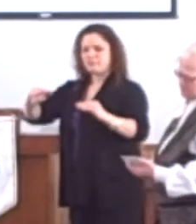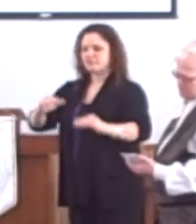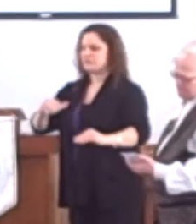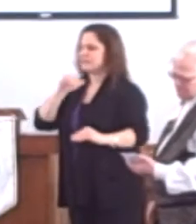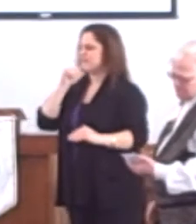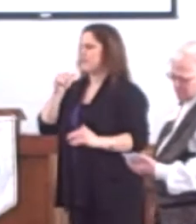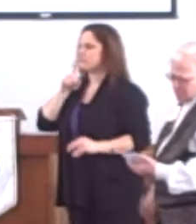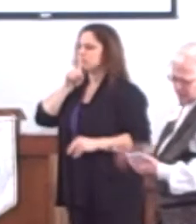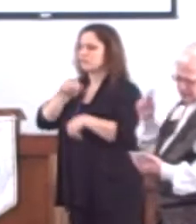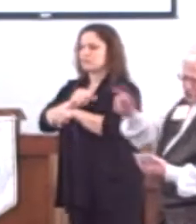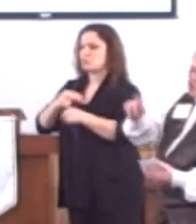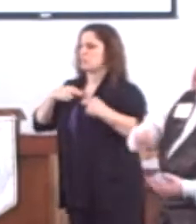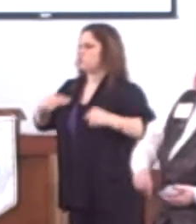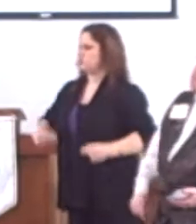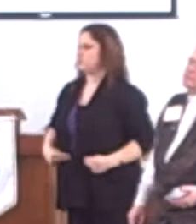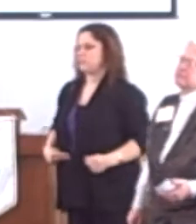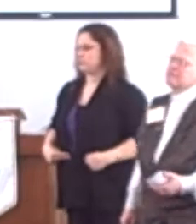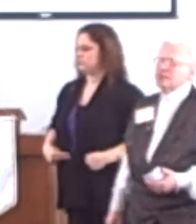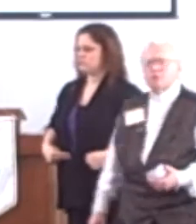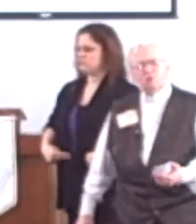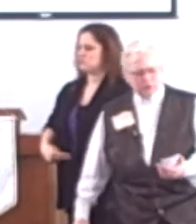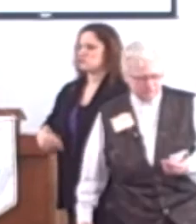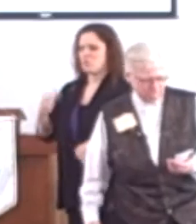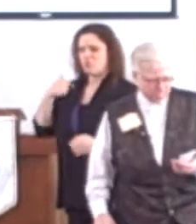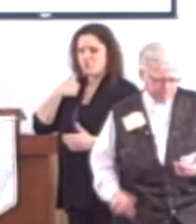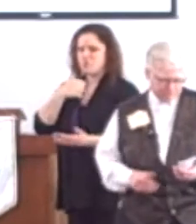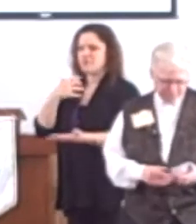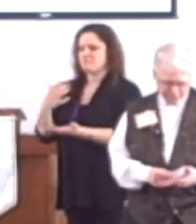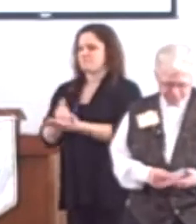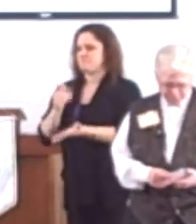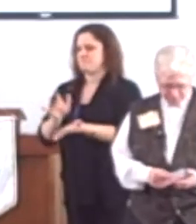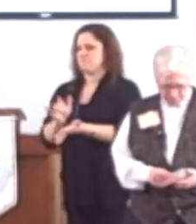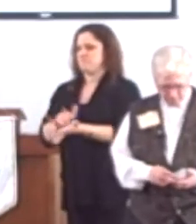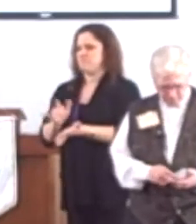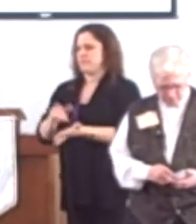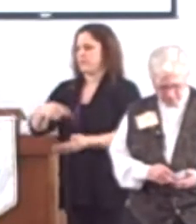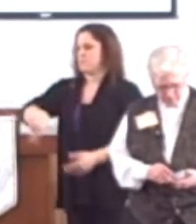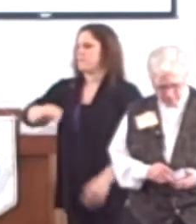human and to use them as we wanted.